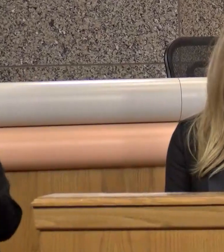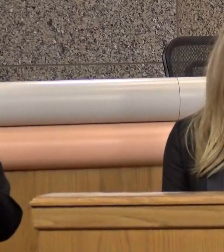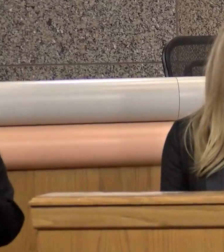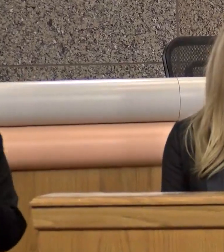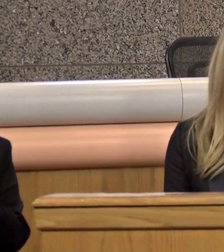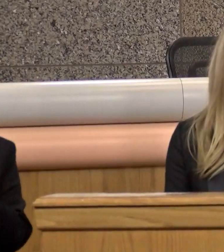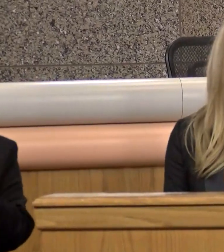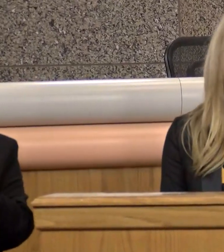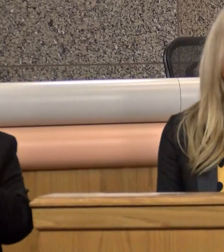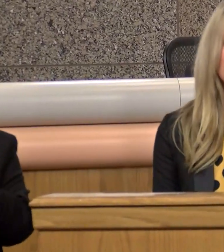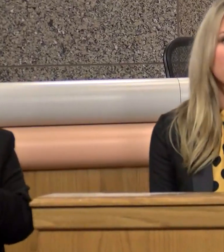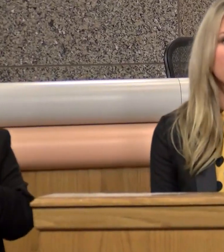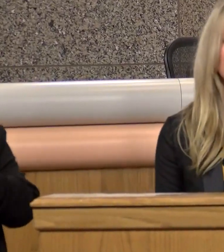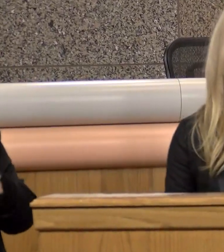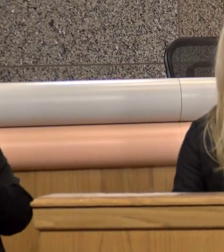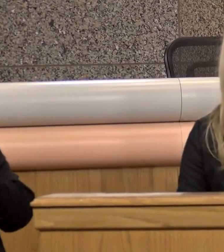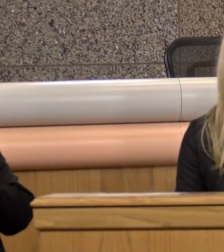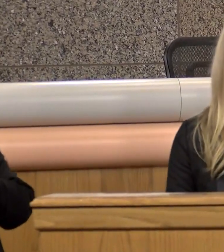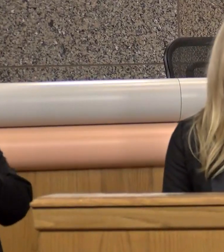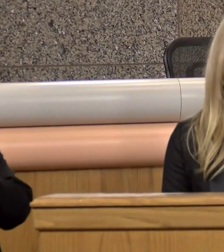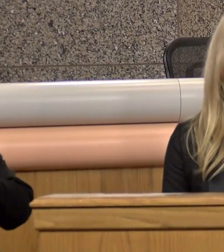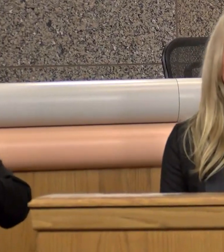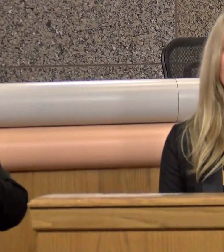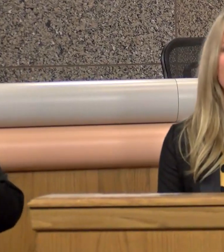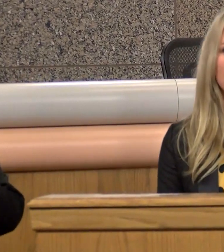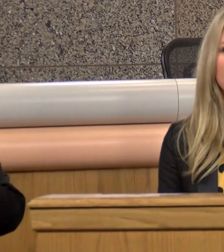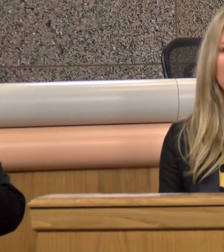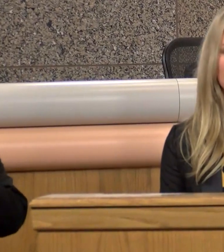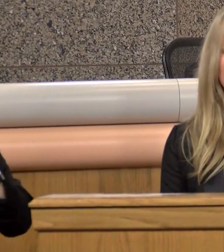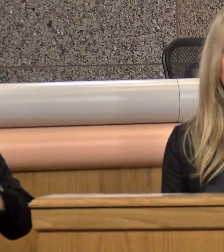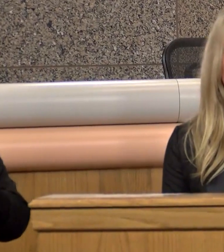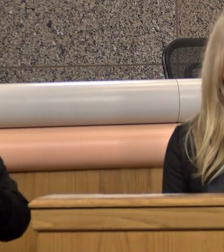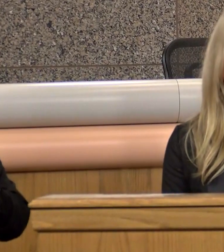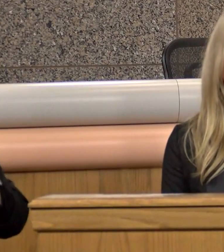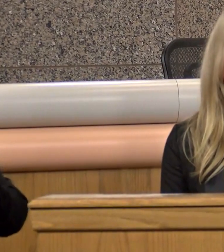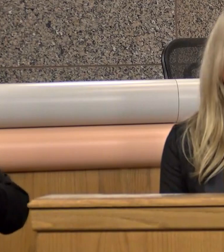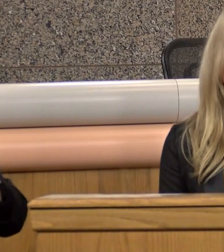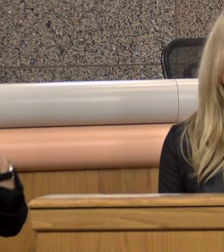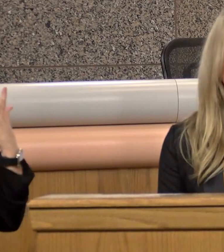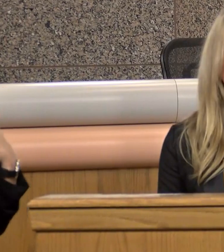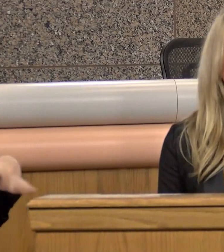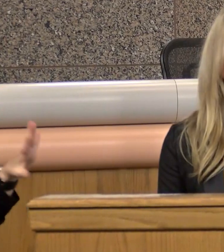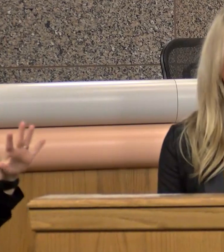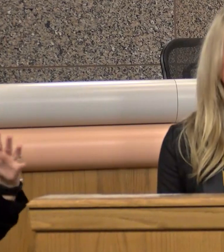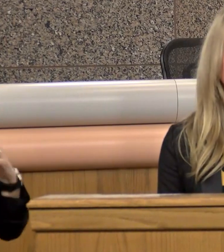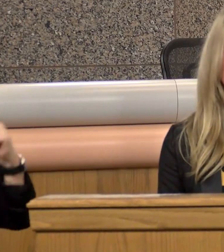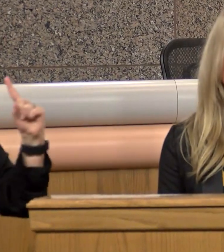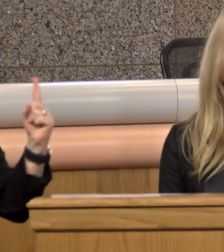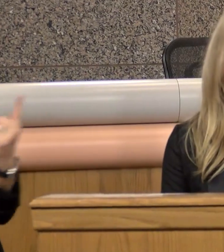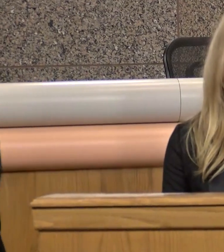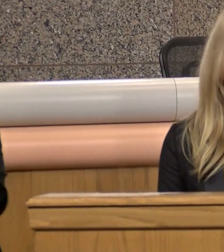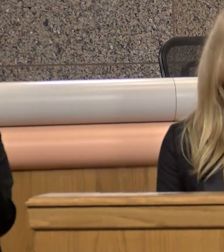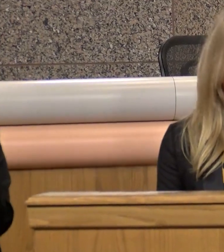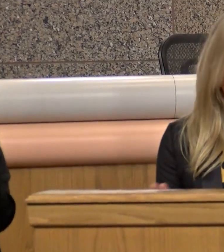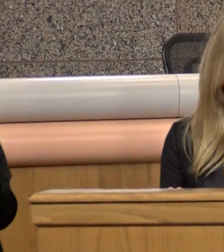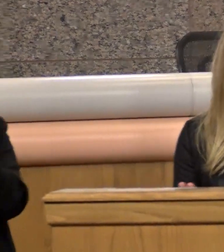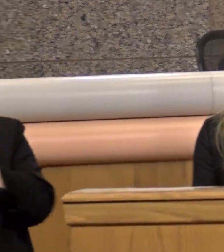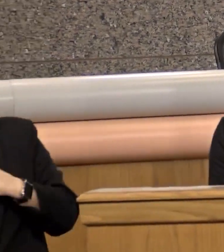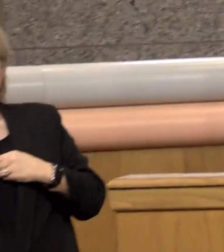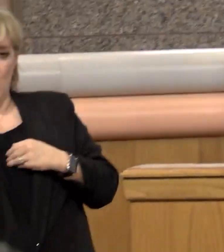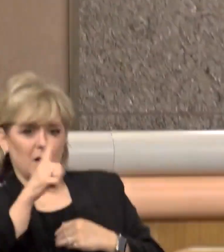weekend after the speakers, media members will be able to come up and ask questions, one question at a time,